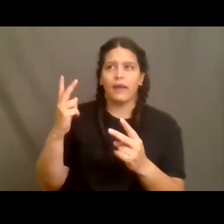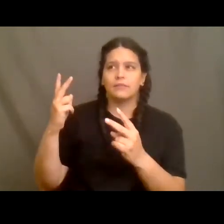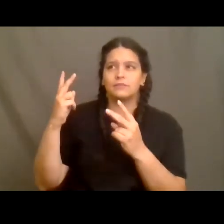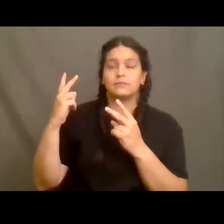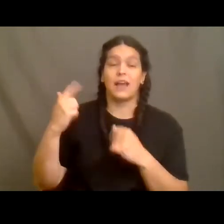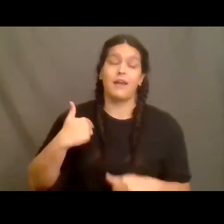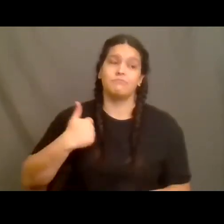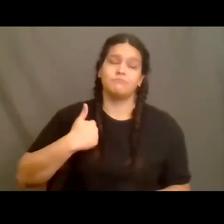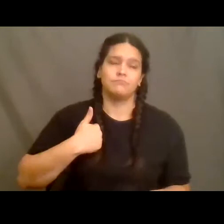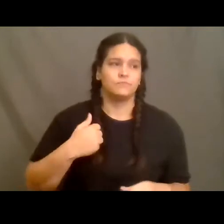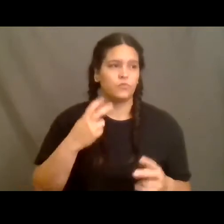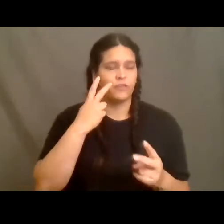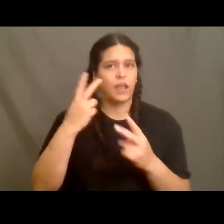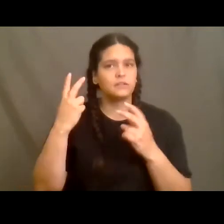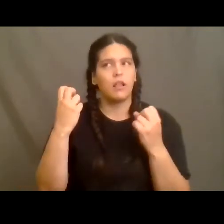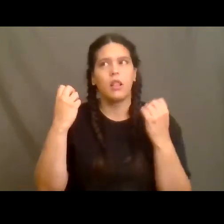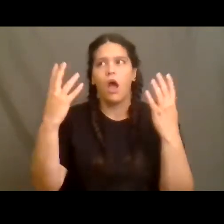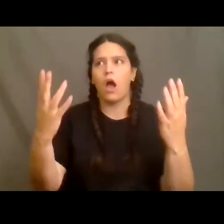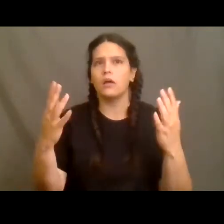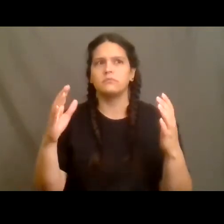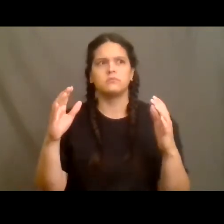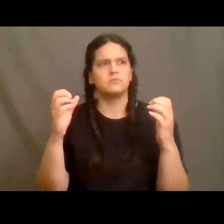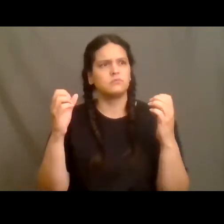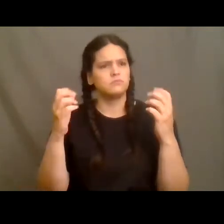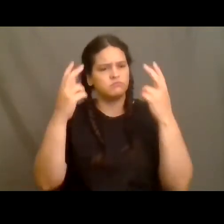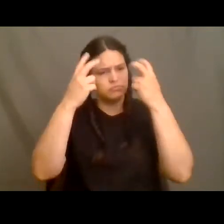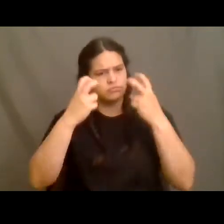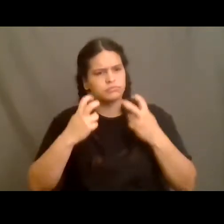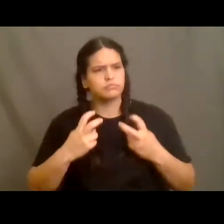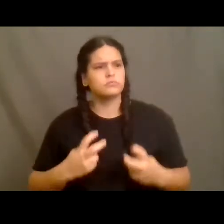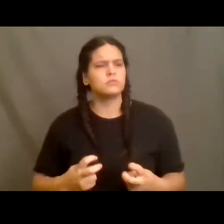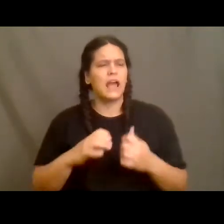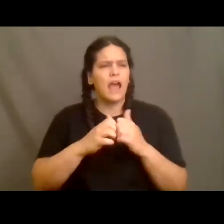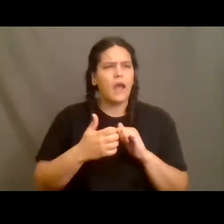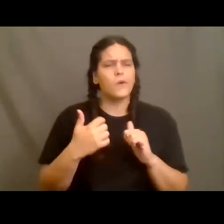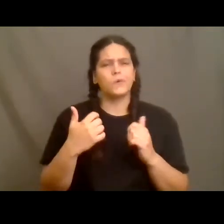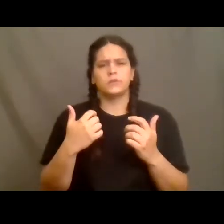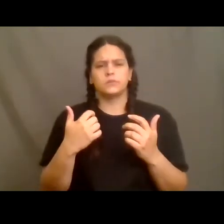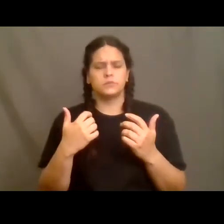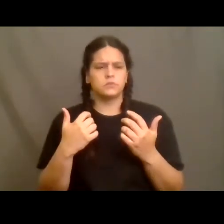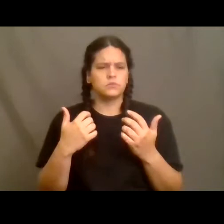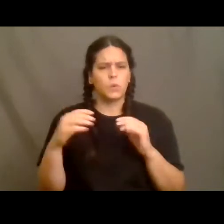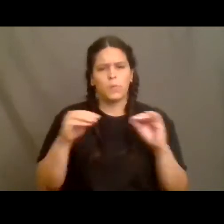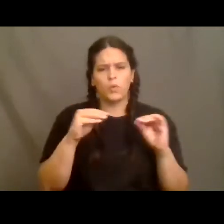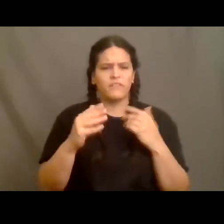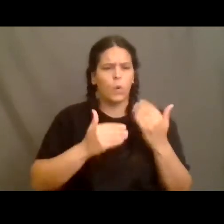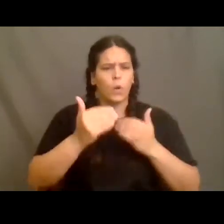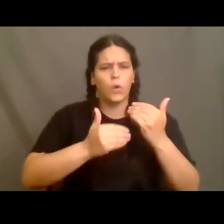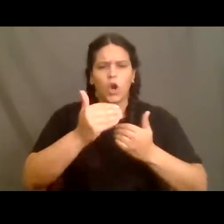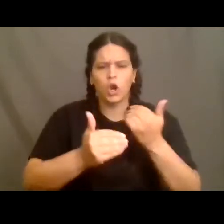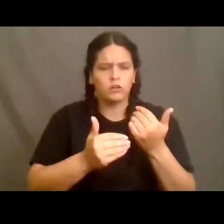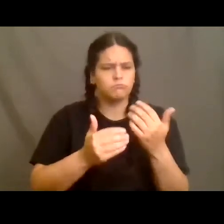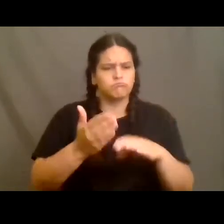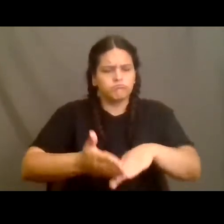I've done a lot of self-reflecting in terms of how we're moving forward. Thinking really a lot about